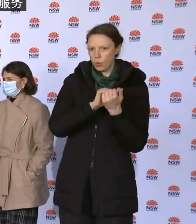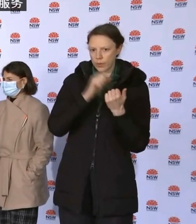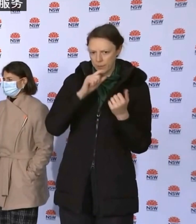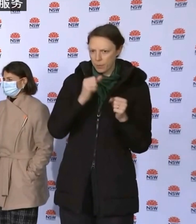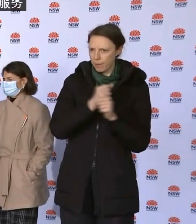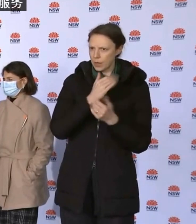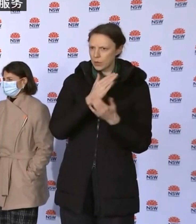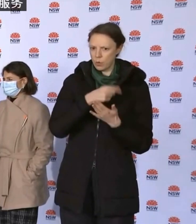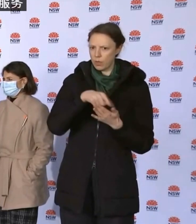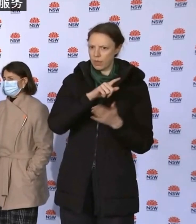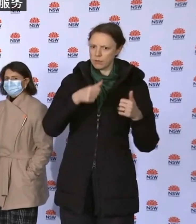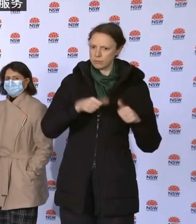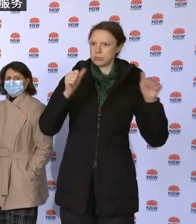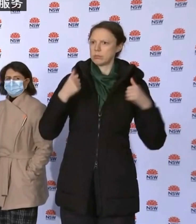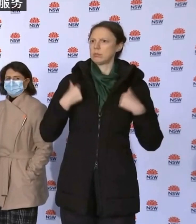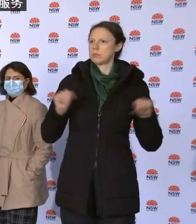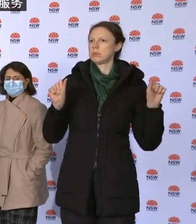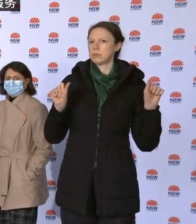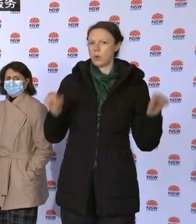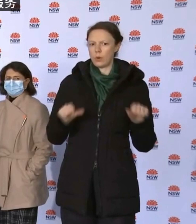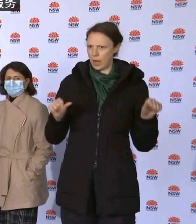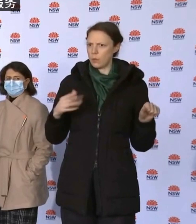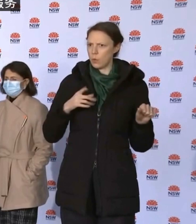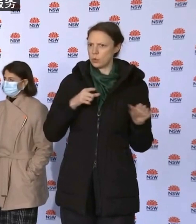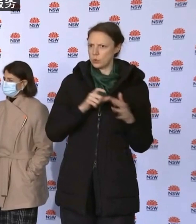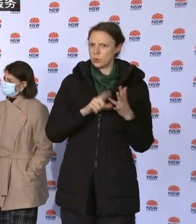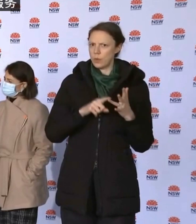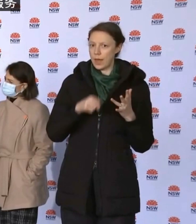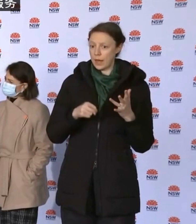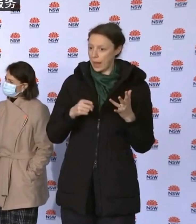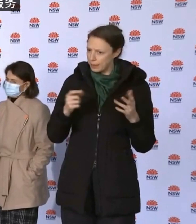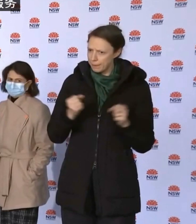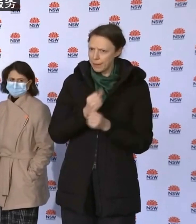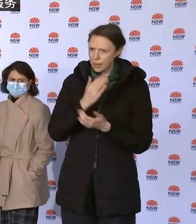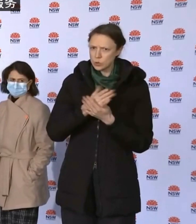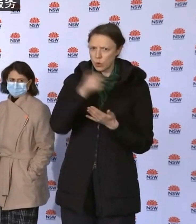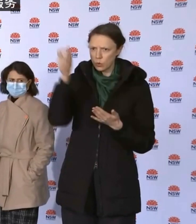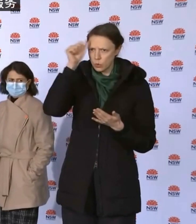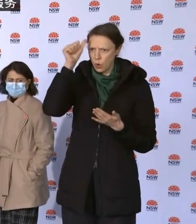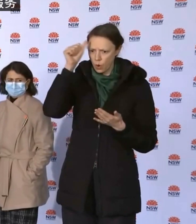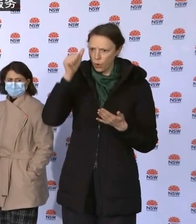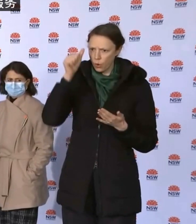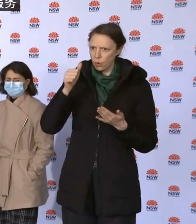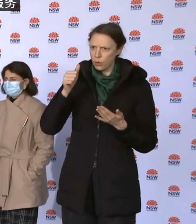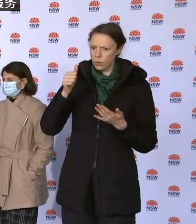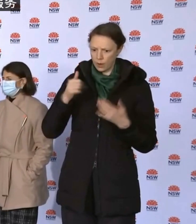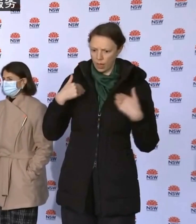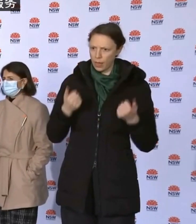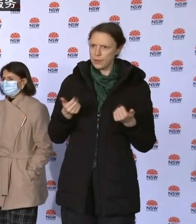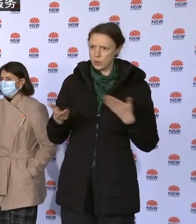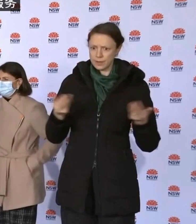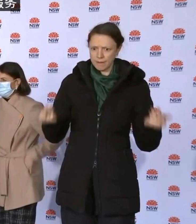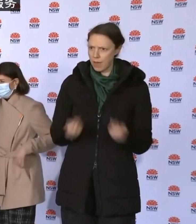community that those health services are available and we are here to care for you. Were